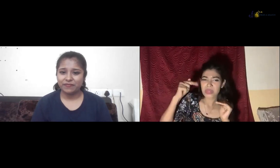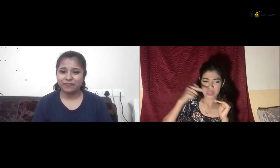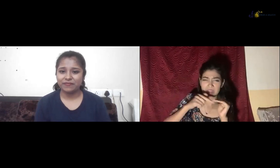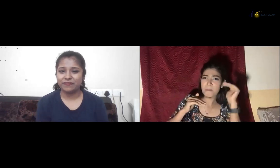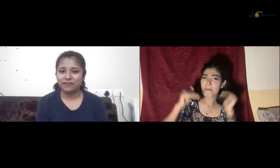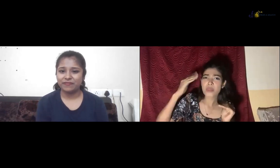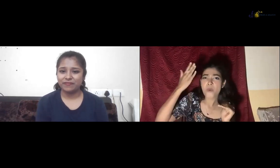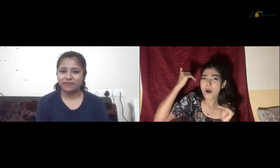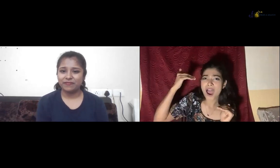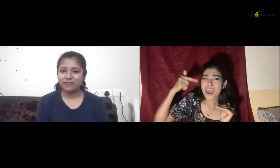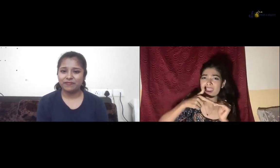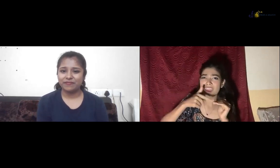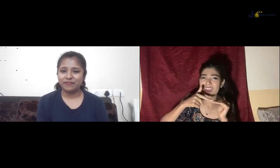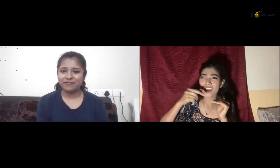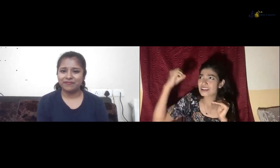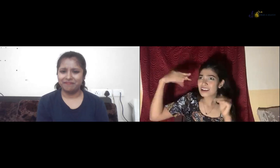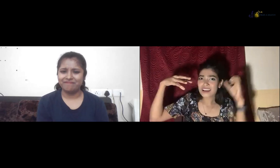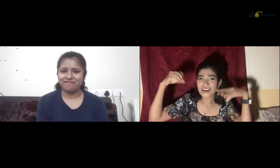be equivalent to cities area.